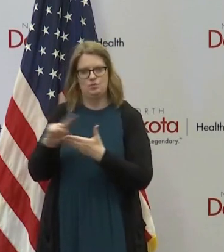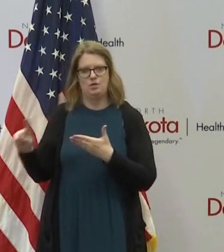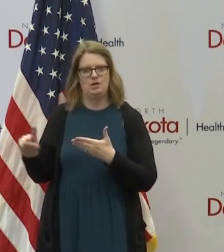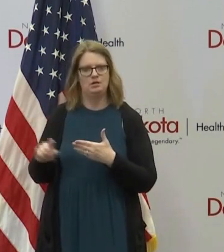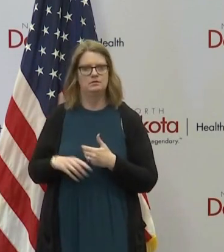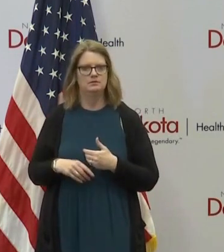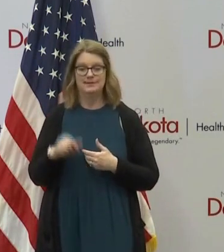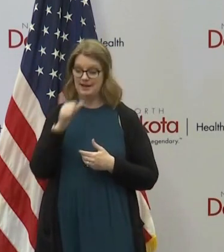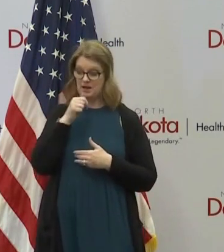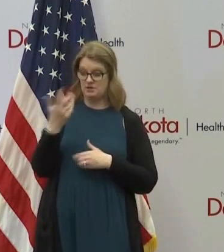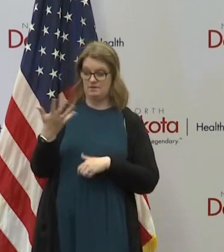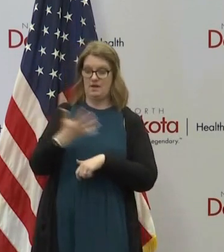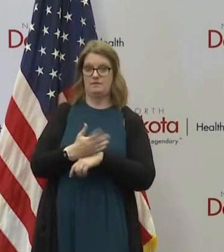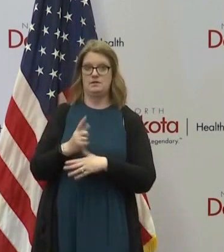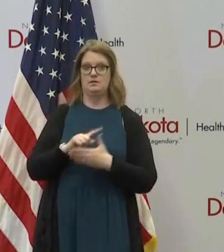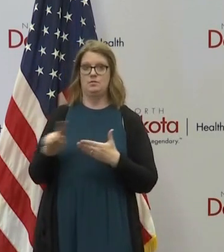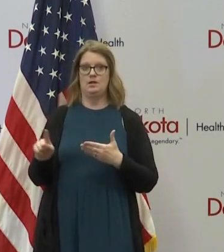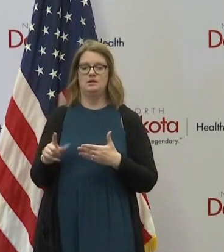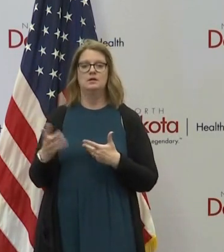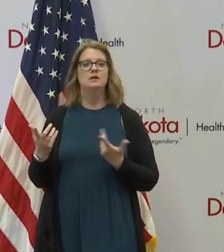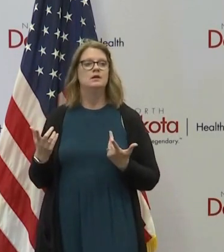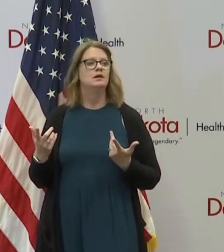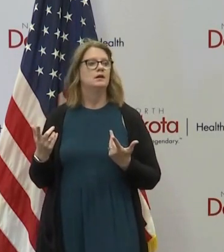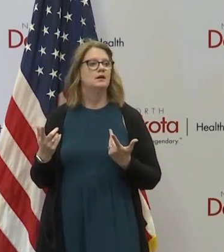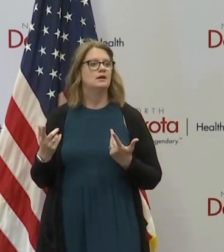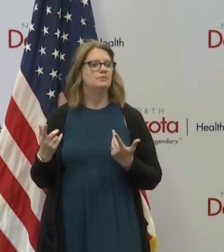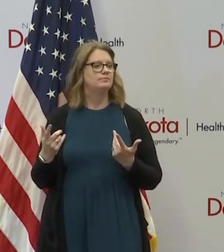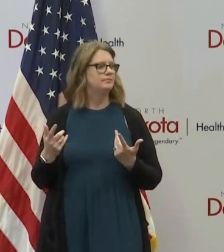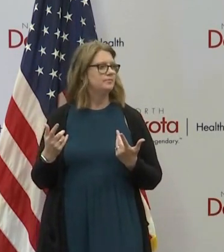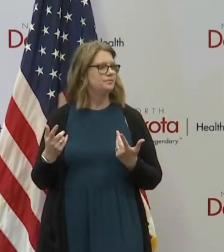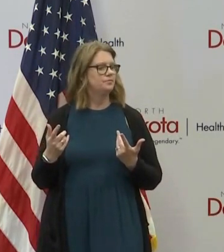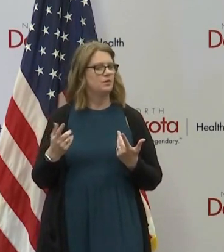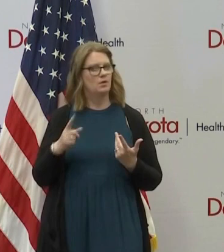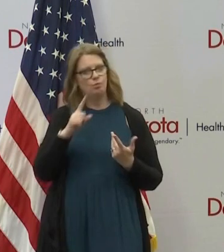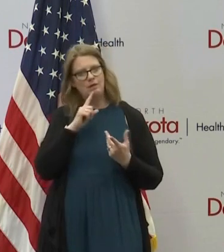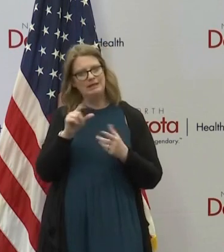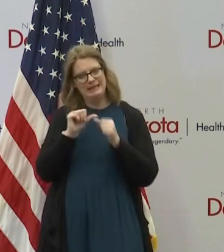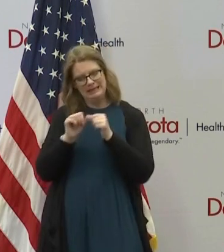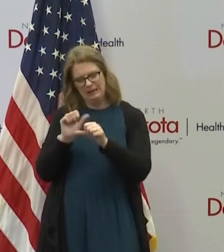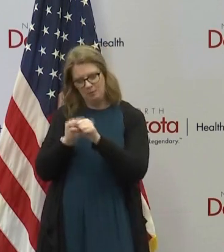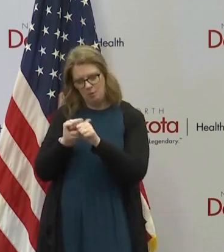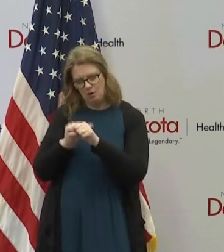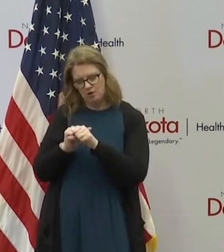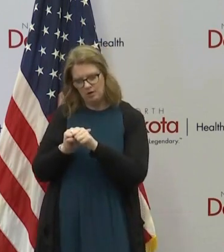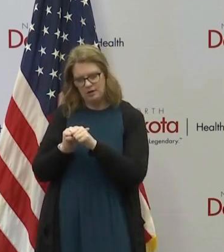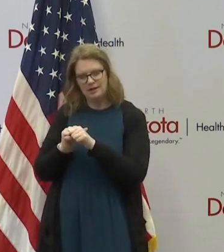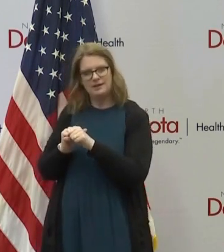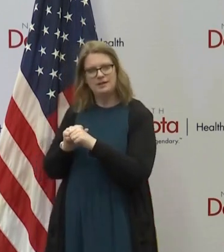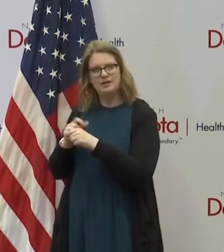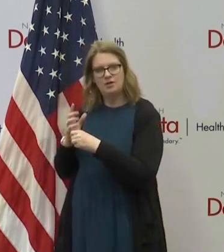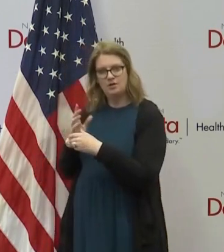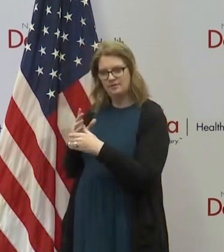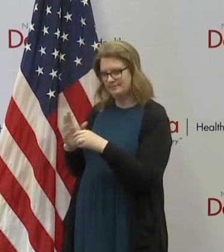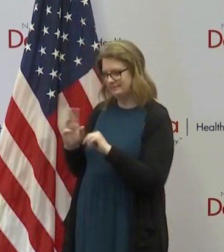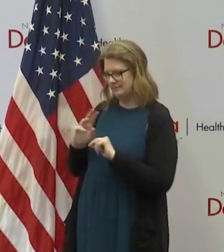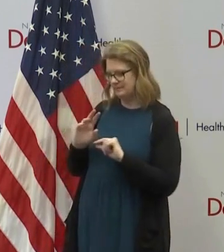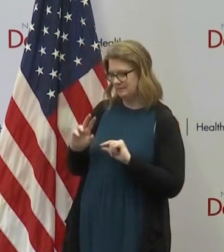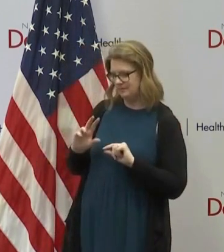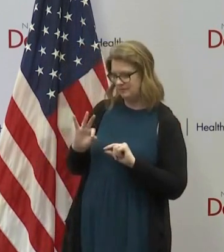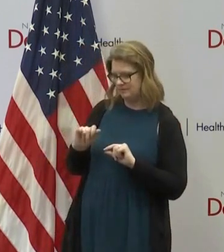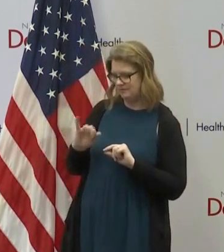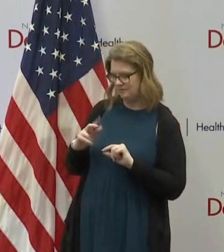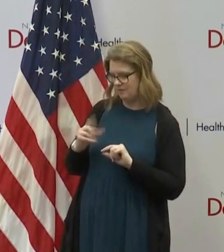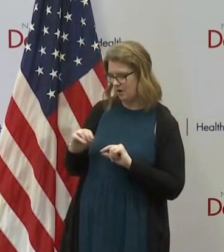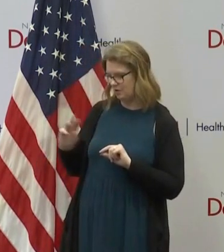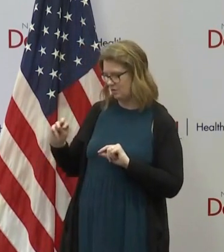and not just 5 days a week. And we have to be able to, again, keep working across the border and make sure that we're working